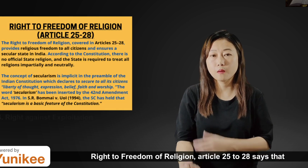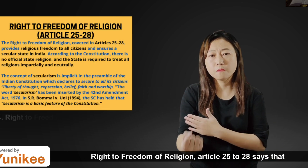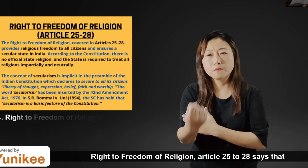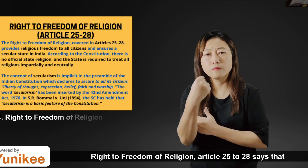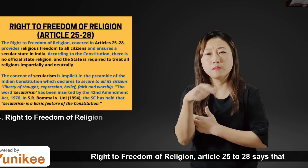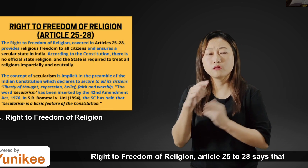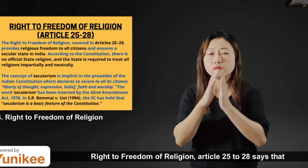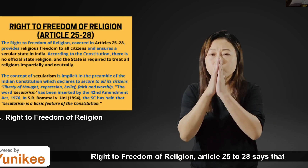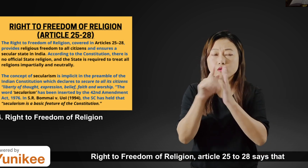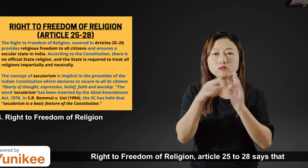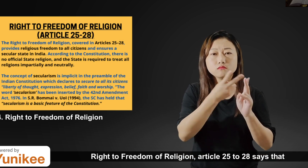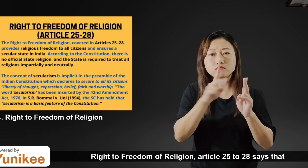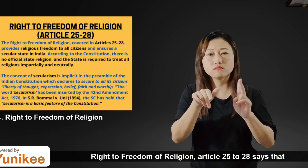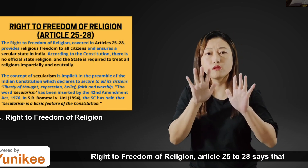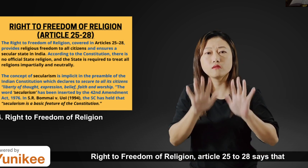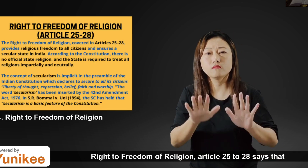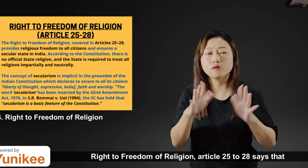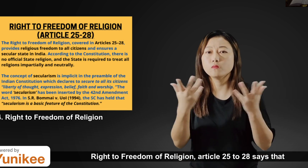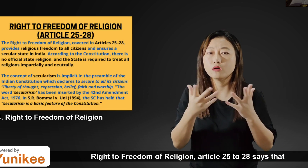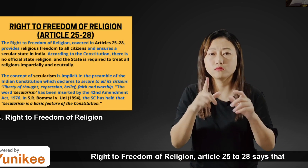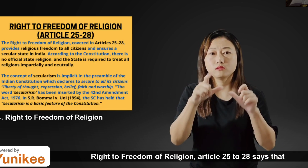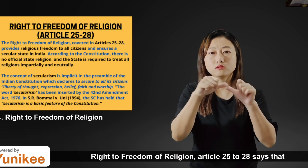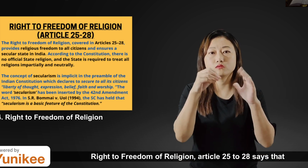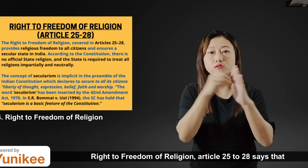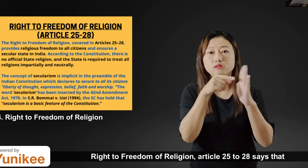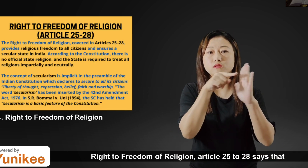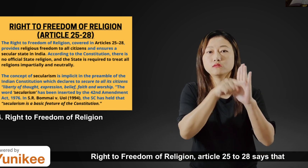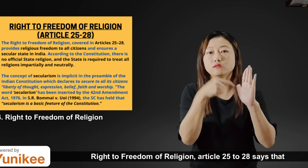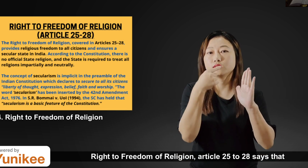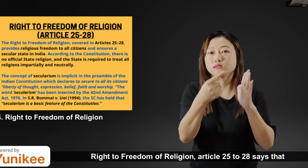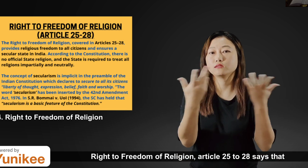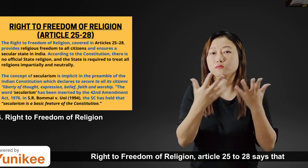right to freedom of religion article 25 to 28 says that